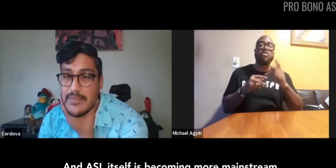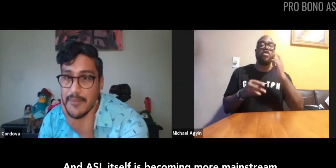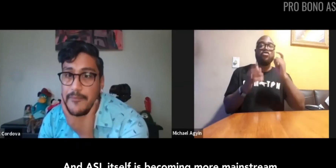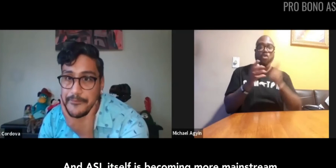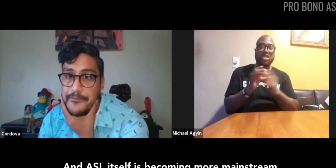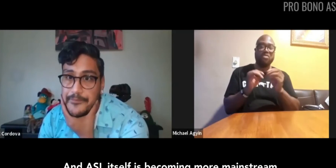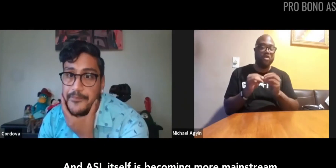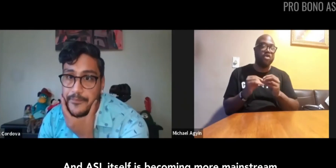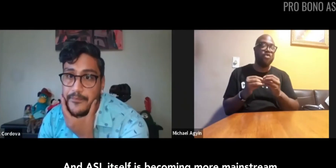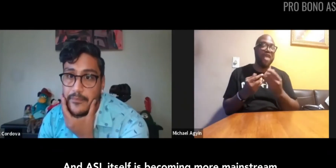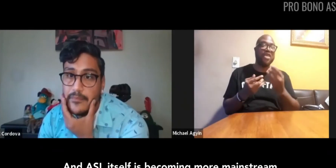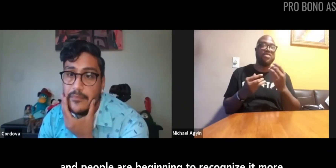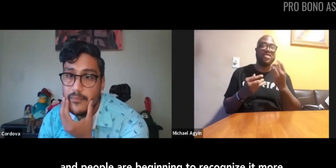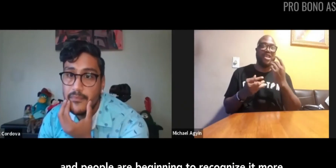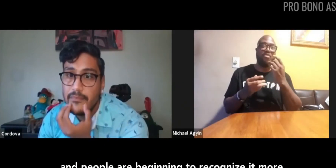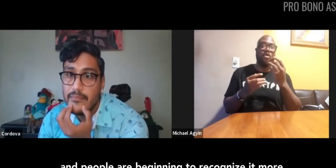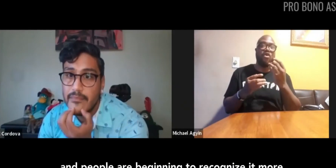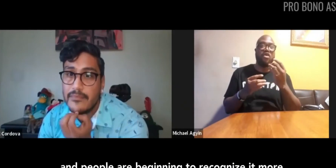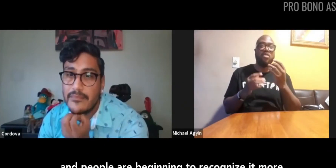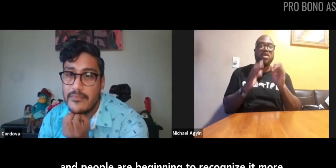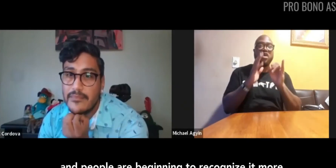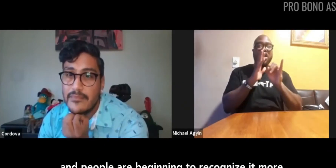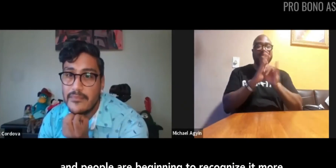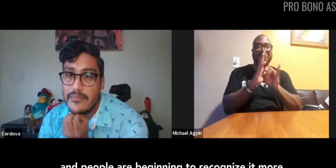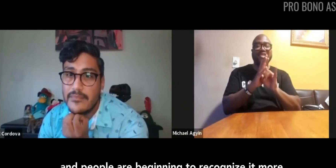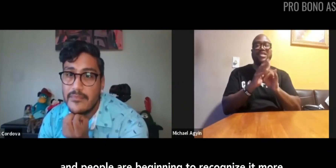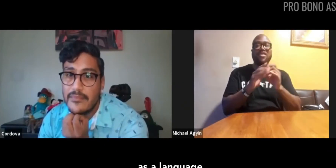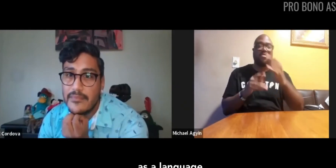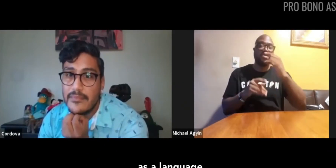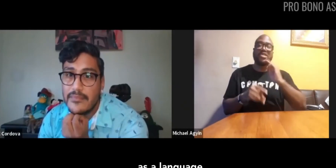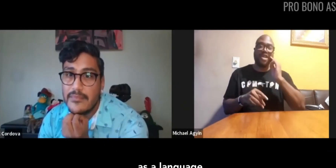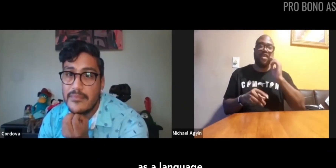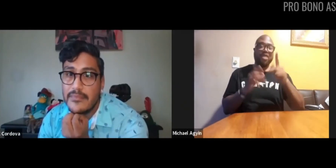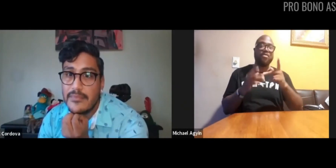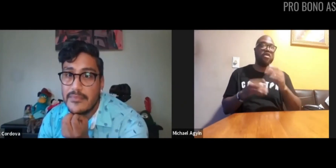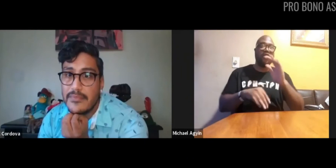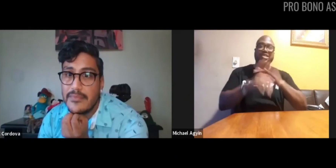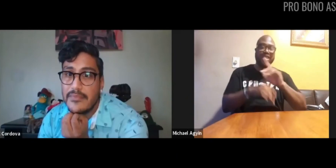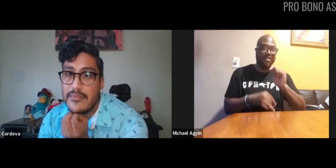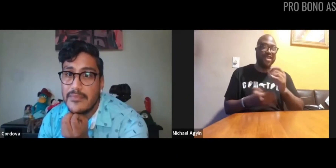And ASL itself is becoming more mainstreamed, and people are beginning to recognize it more as a language.